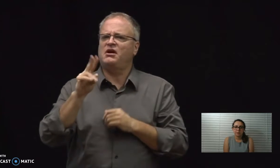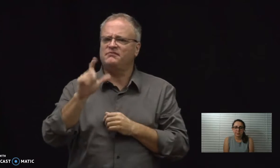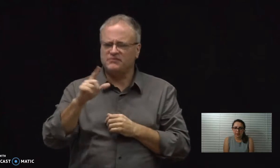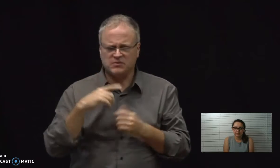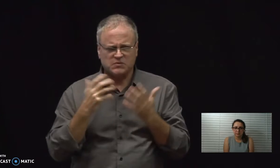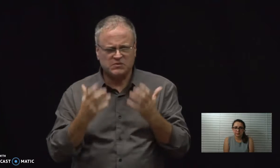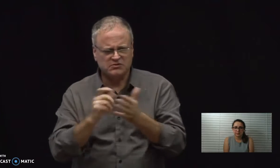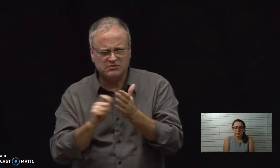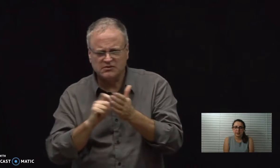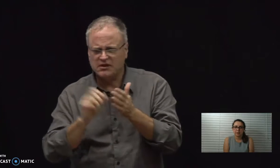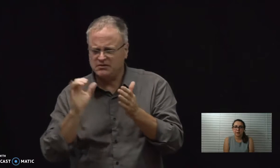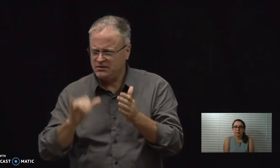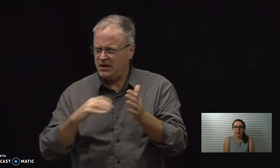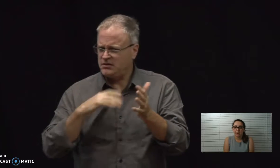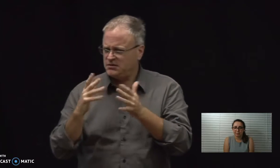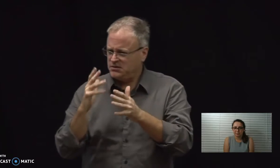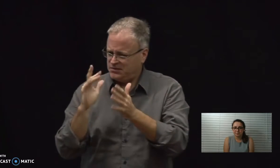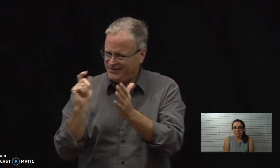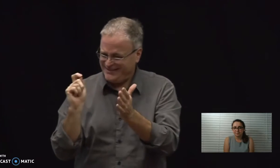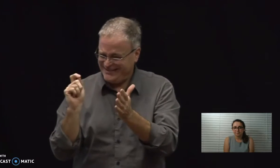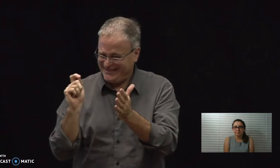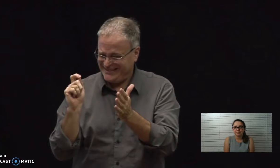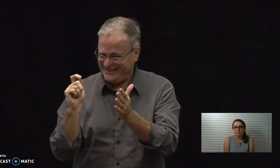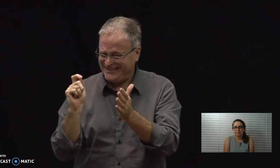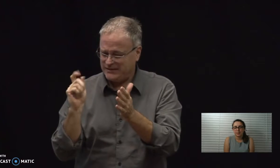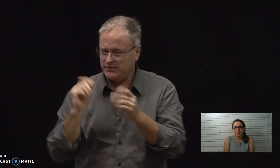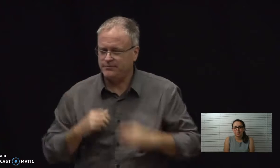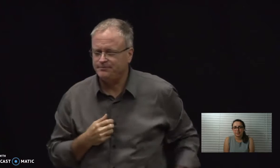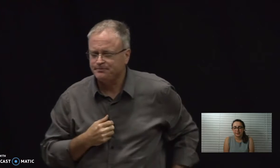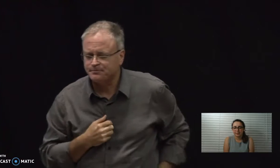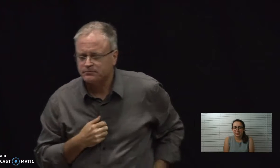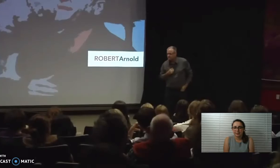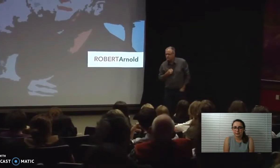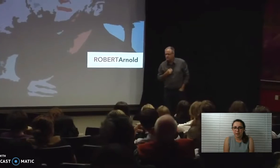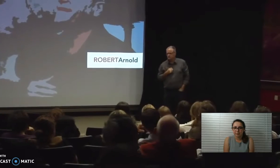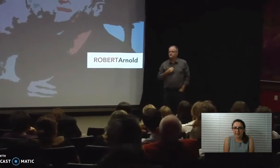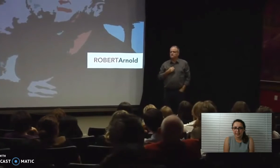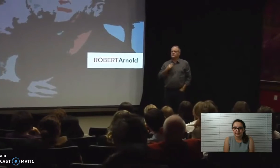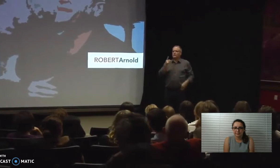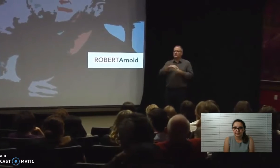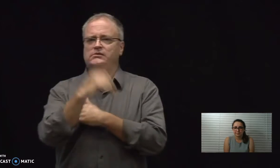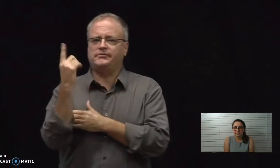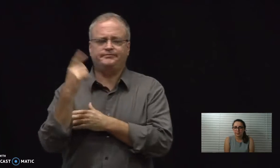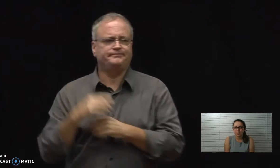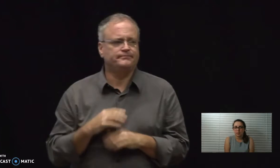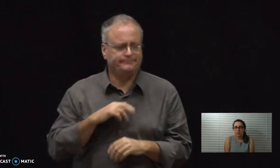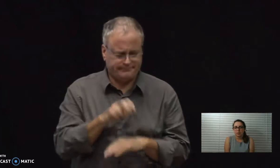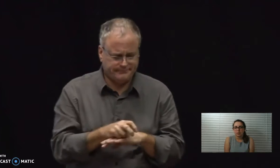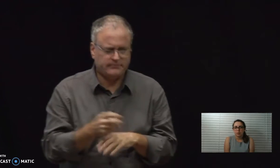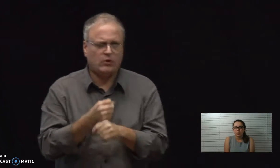So years passed, and I decided to write a novel, but I was having a really difficult time writing.